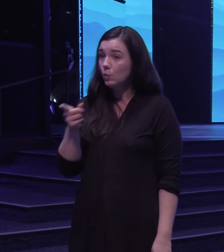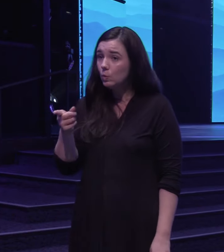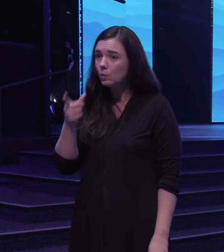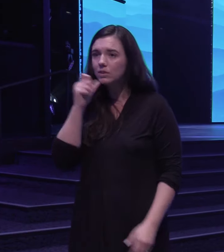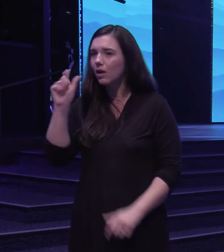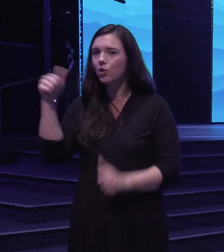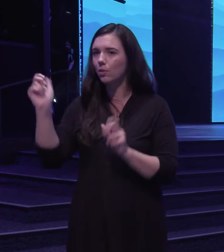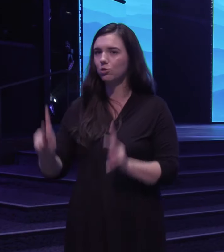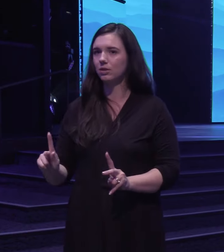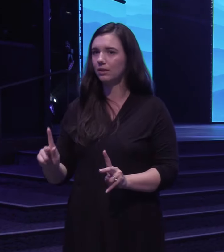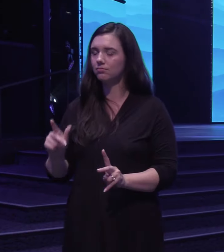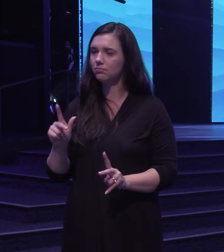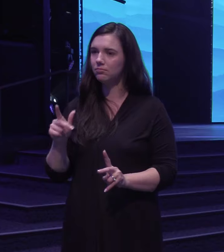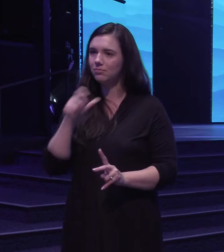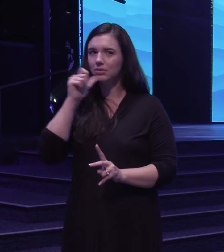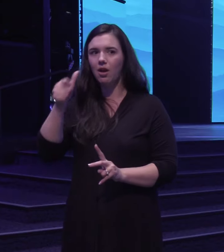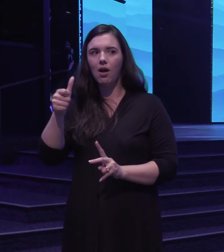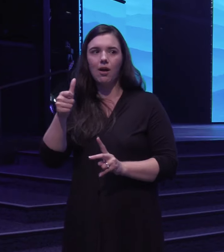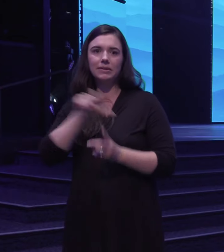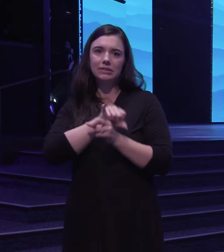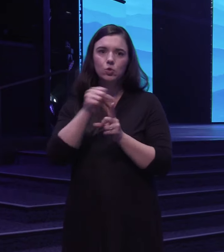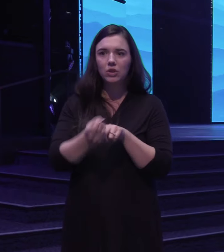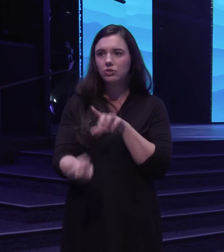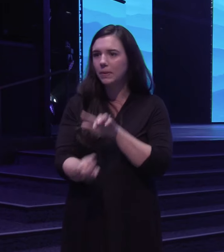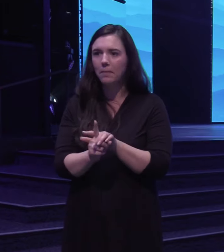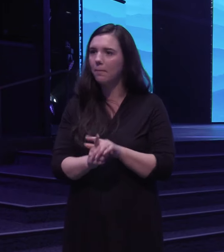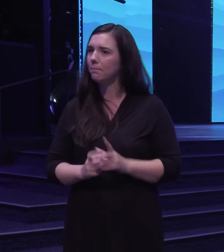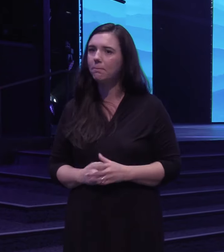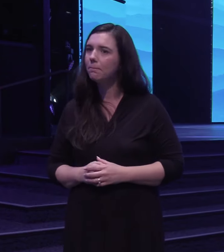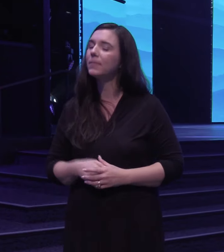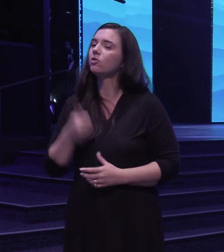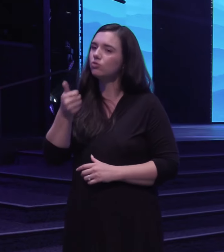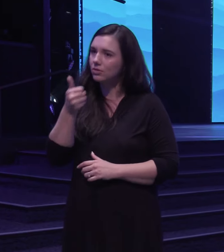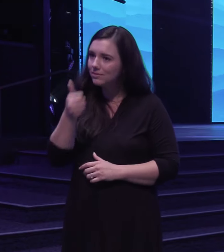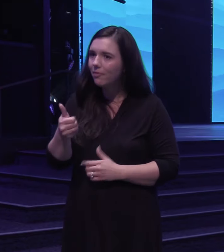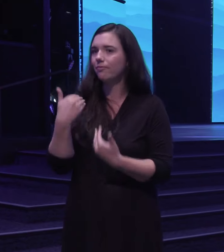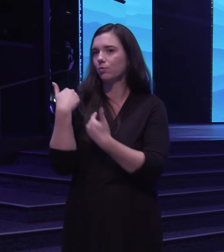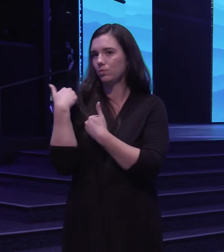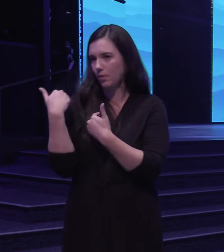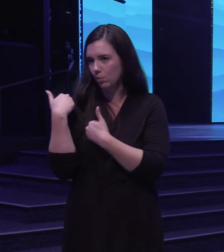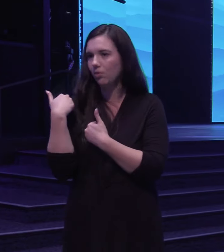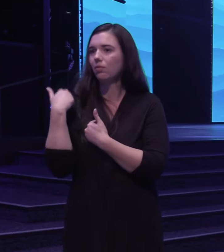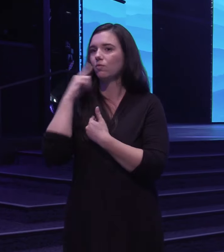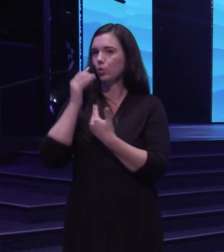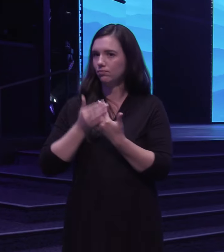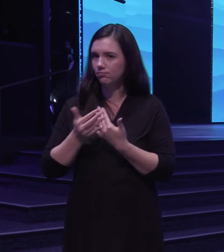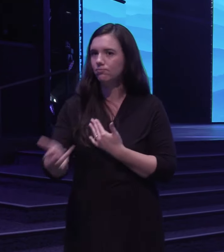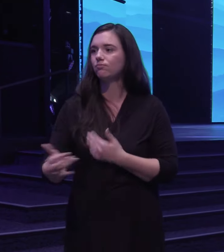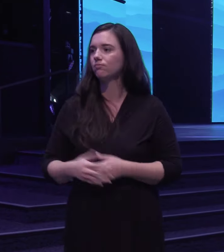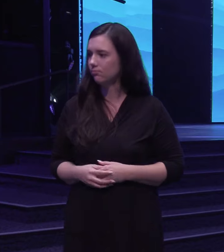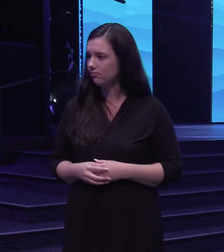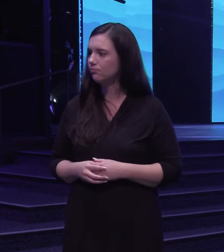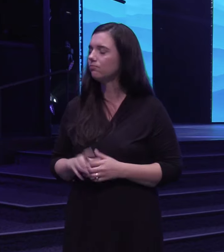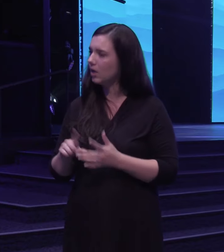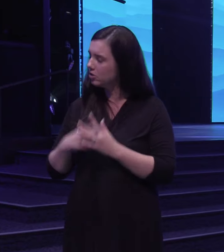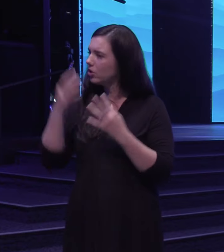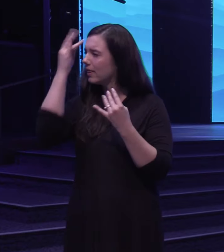somebody else. It's not some circumstance. It's you, yourself. You know, you think